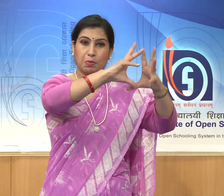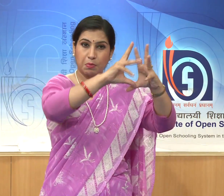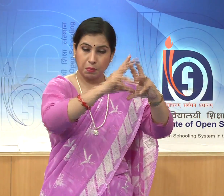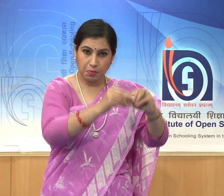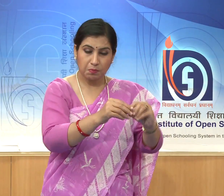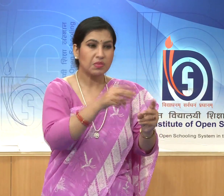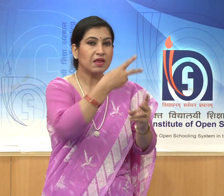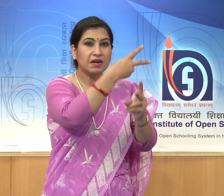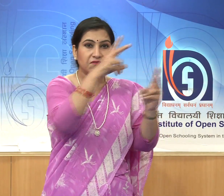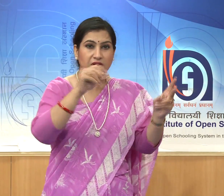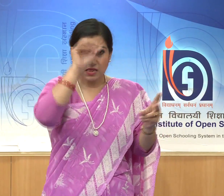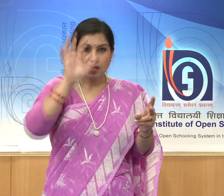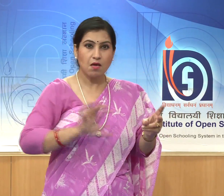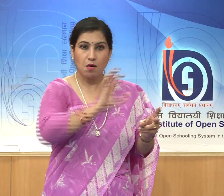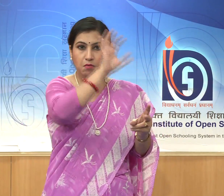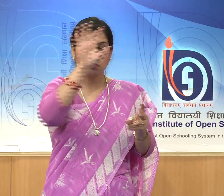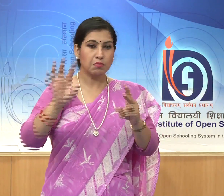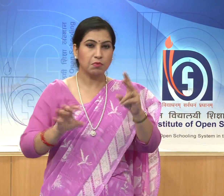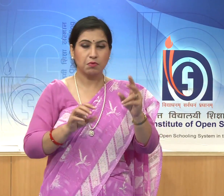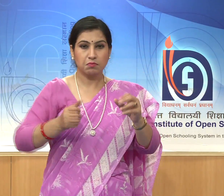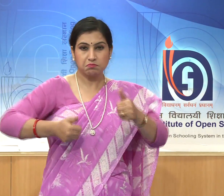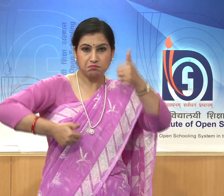parts of India,